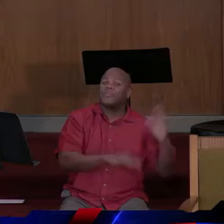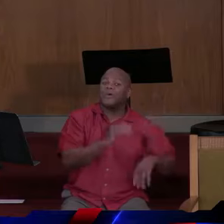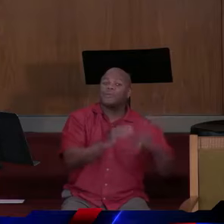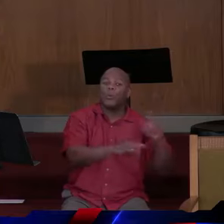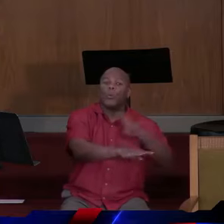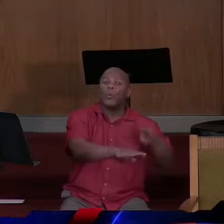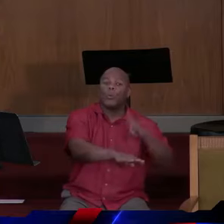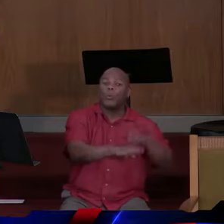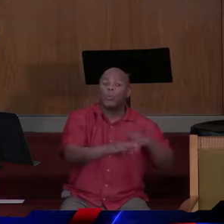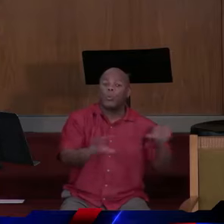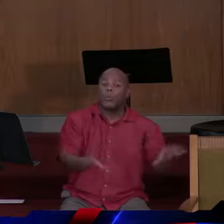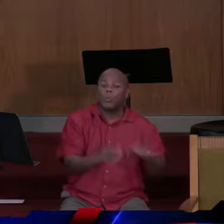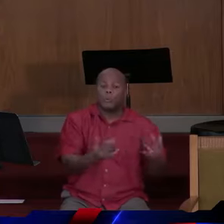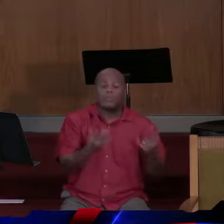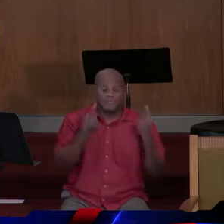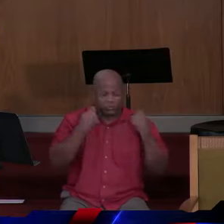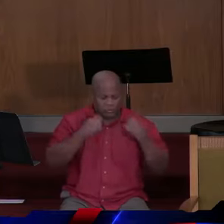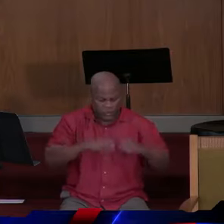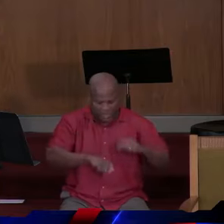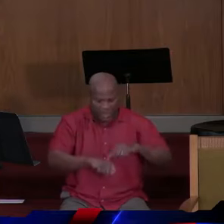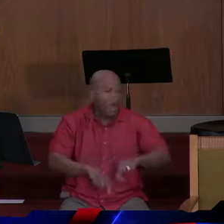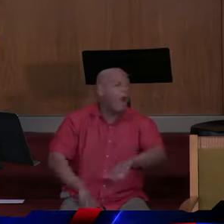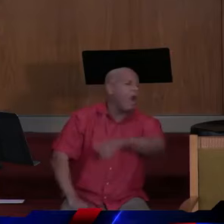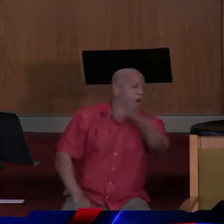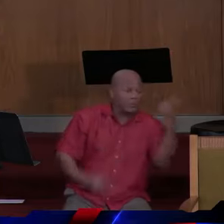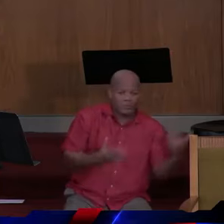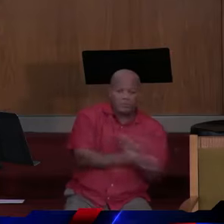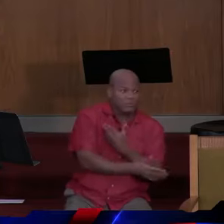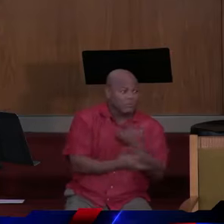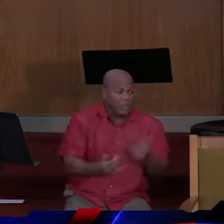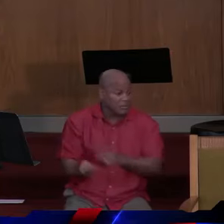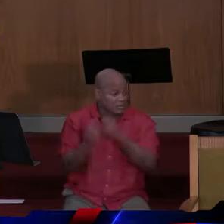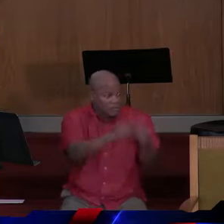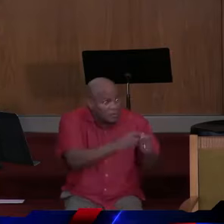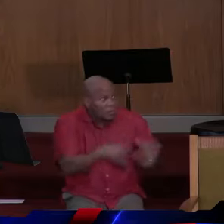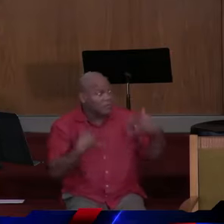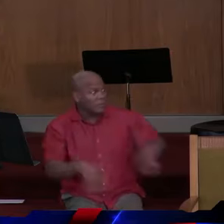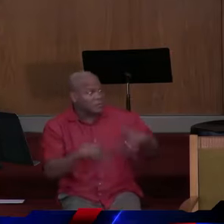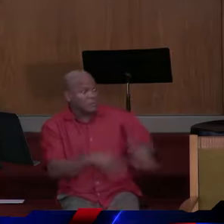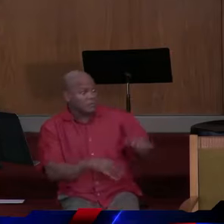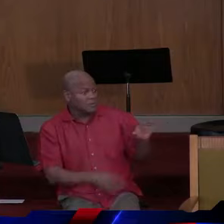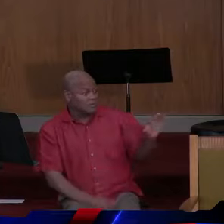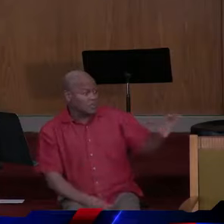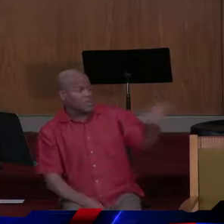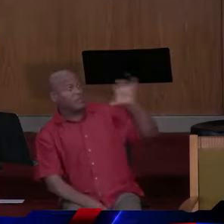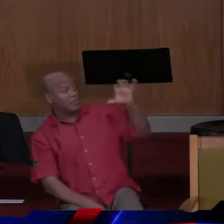doing. And all of a sudden you got 900 views. You didn't have 900 people.